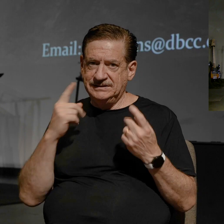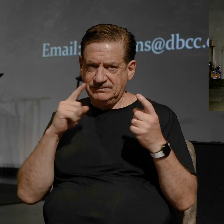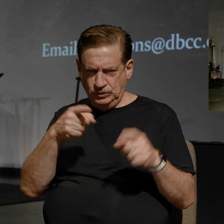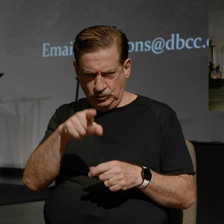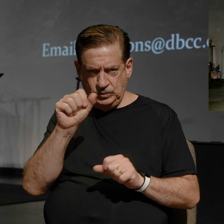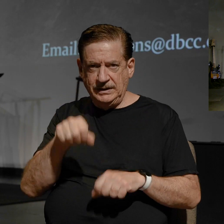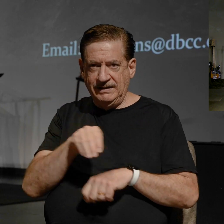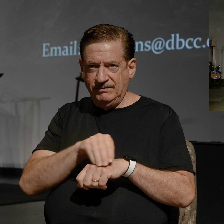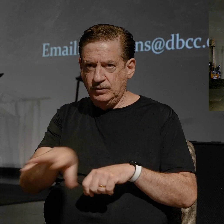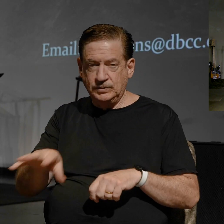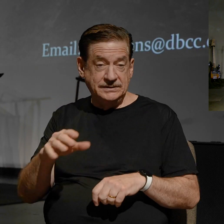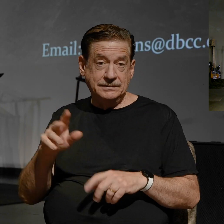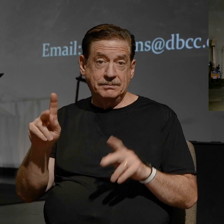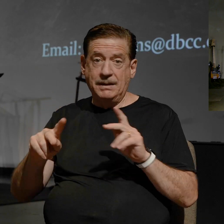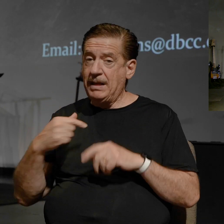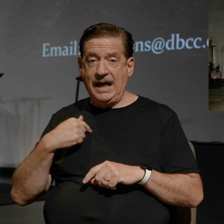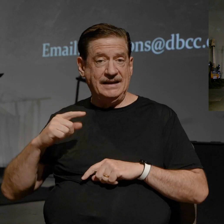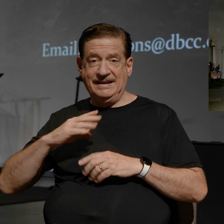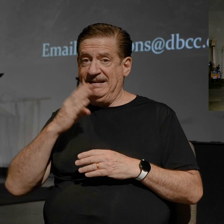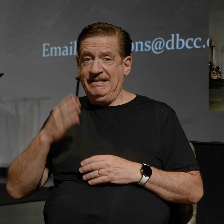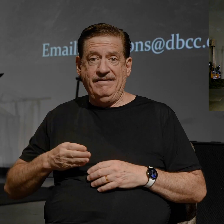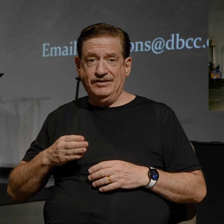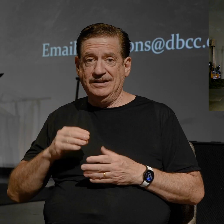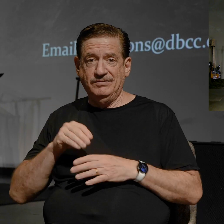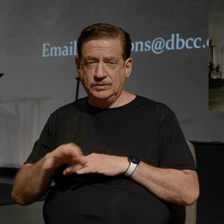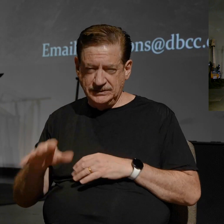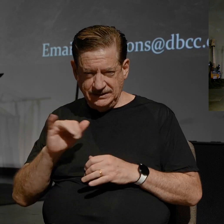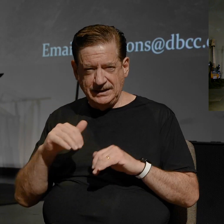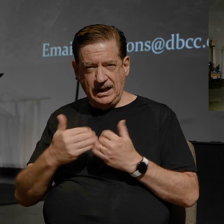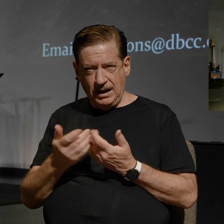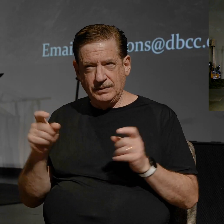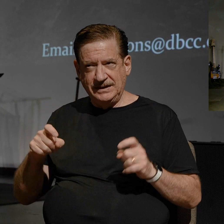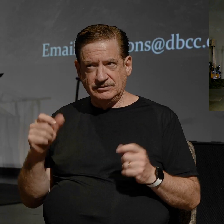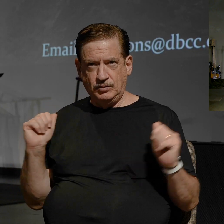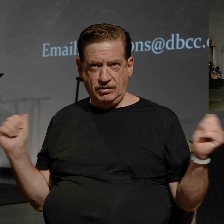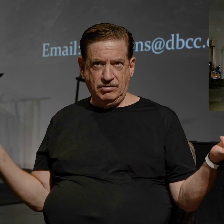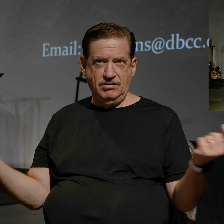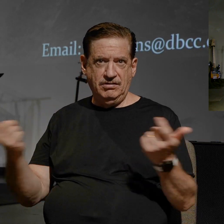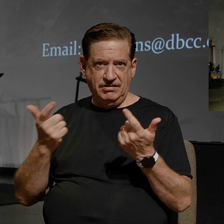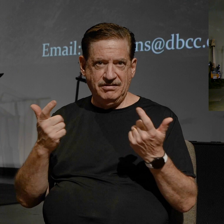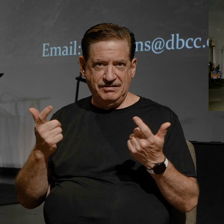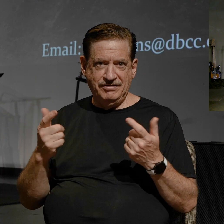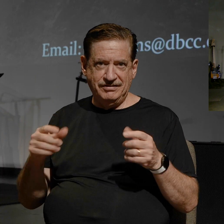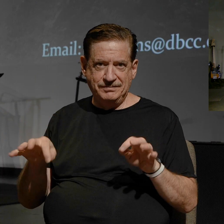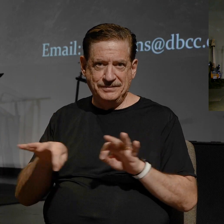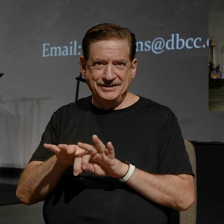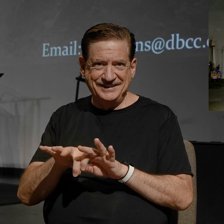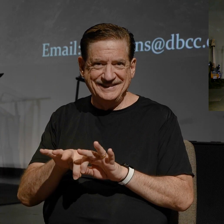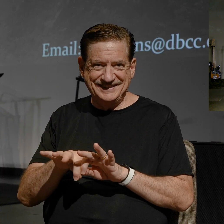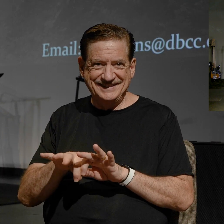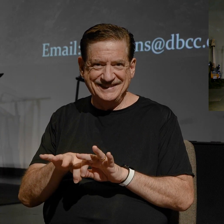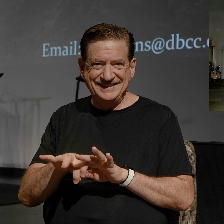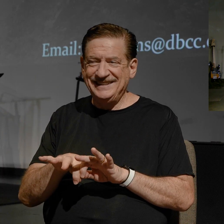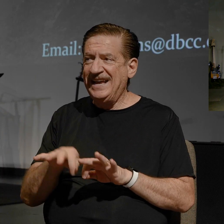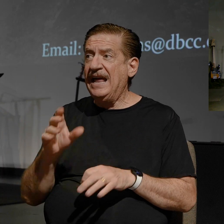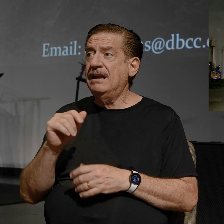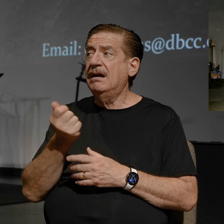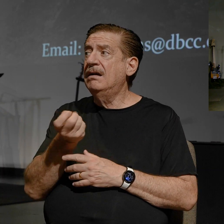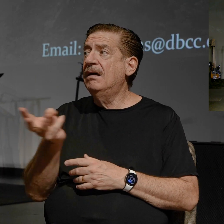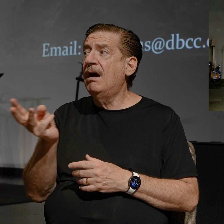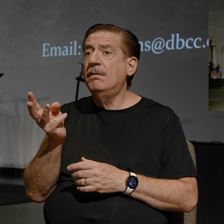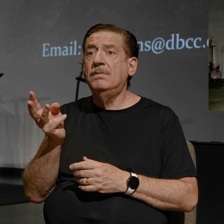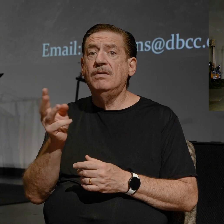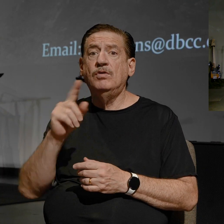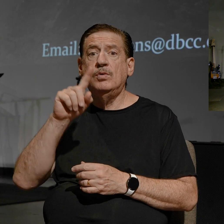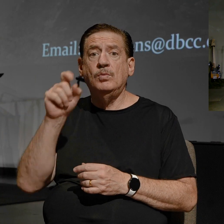influence people I could never influence. That's how necessary all of us are to this. And a couple questions to give